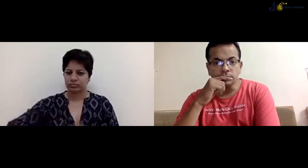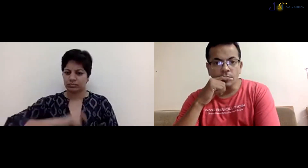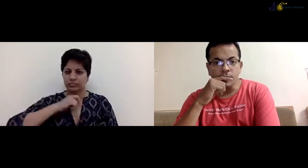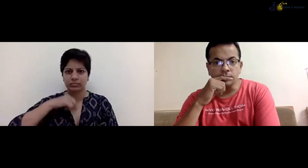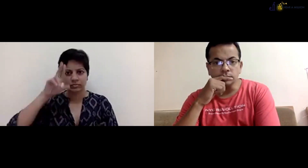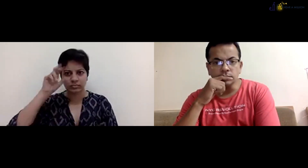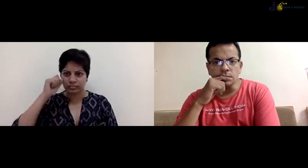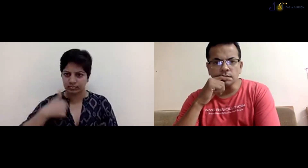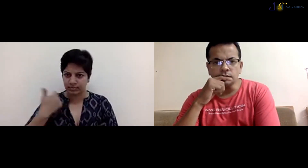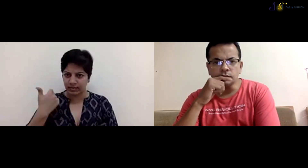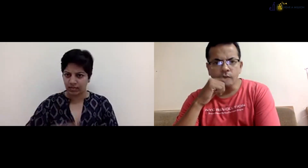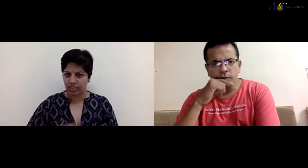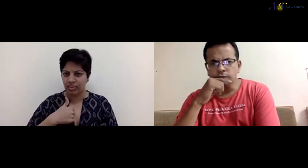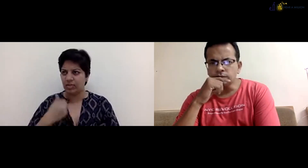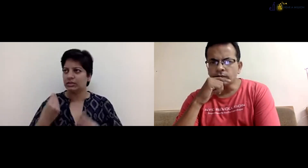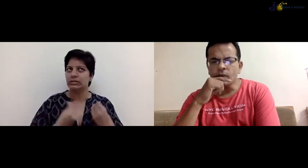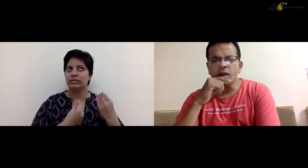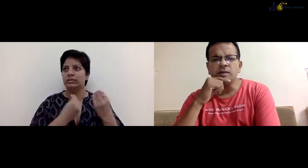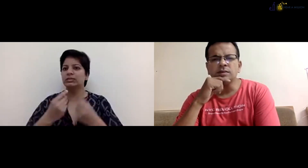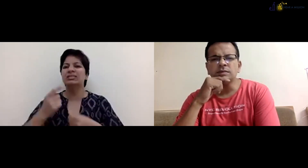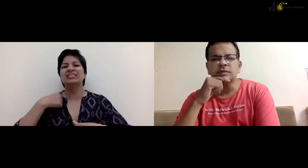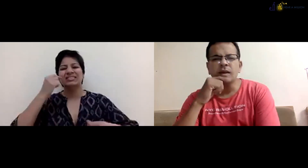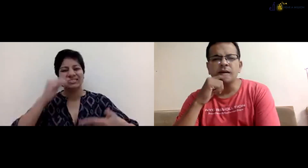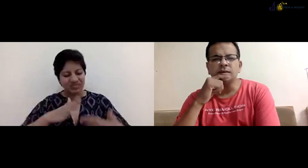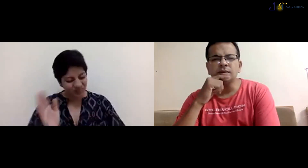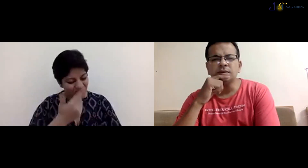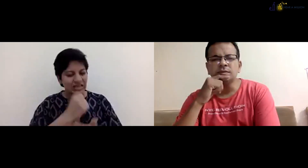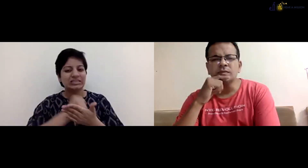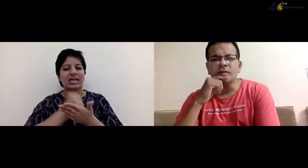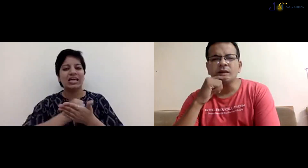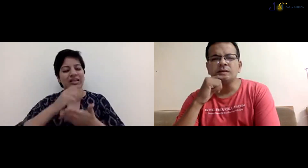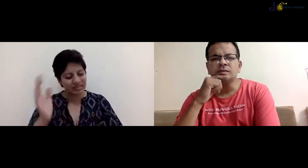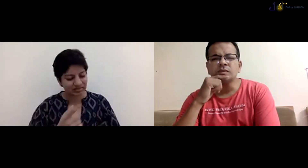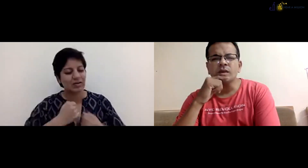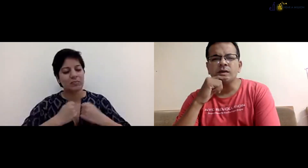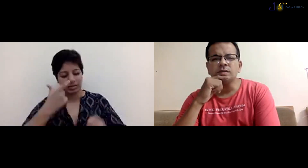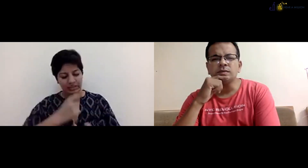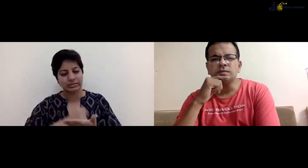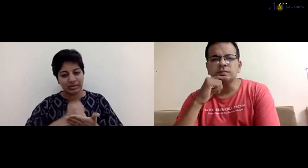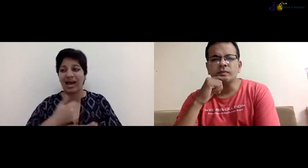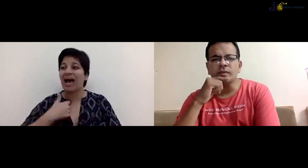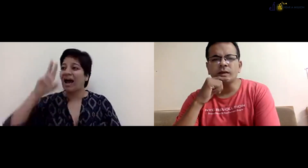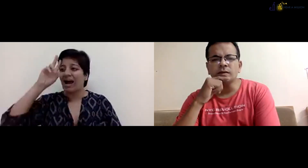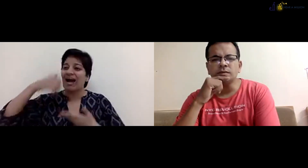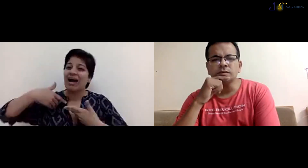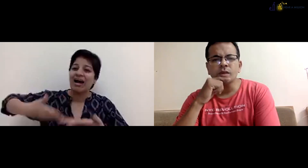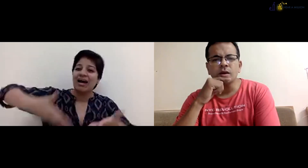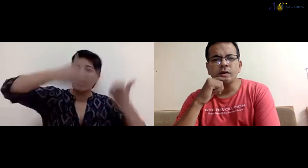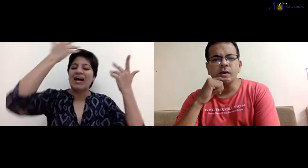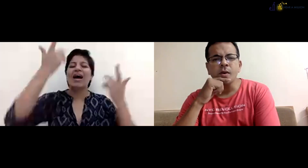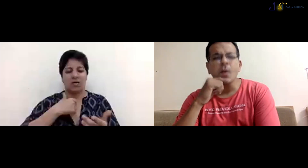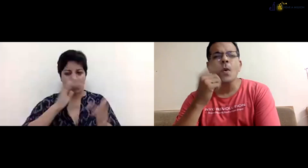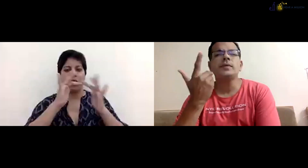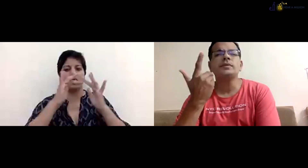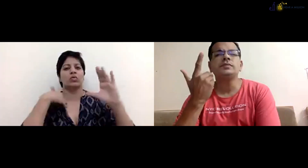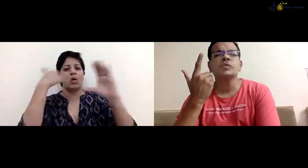in France, we went over there in the camp, and I was not confident enough to tell everyone. So my husband was telling